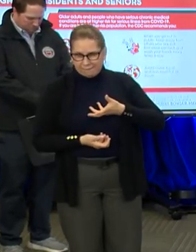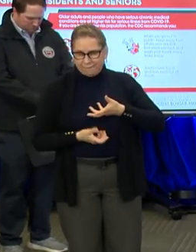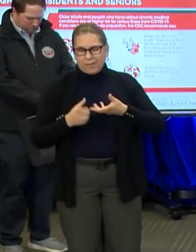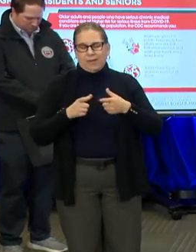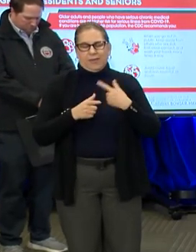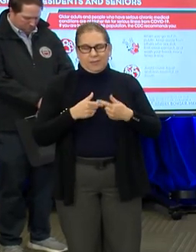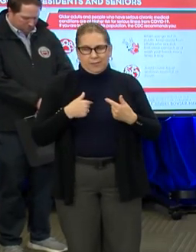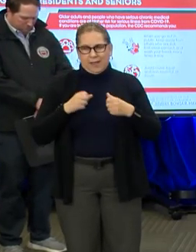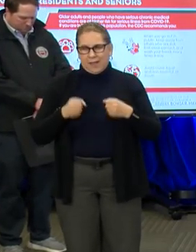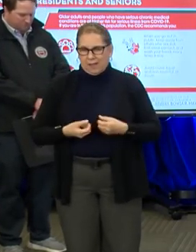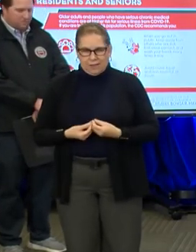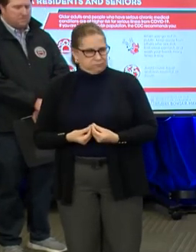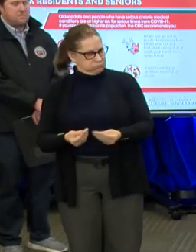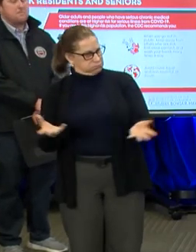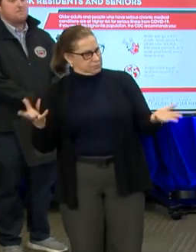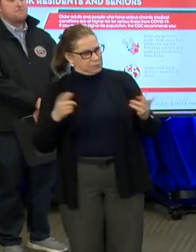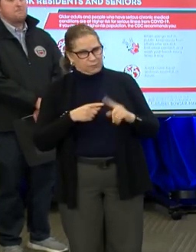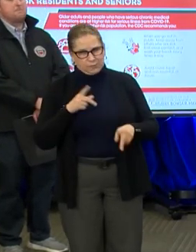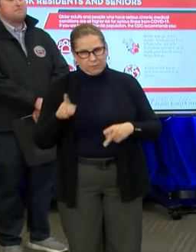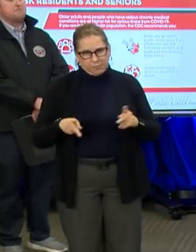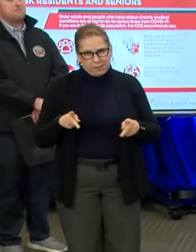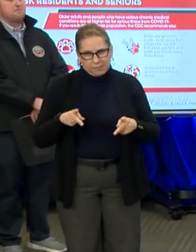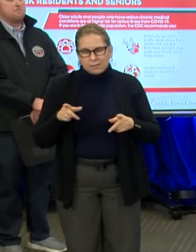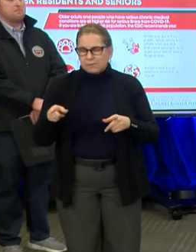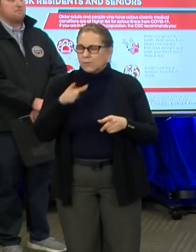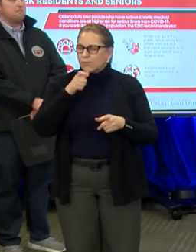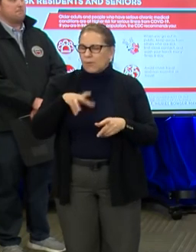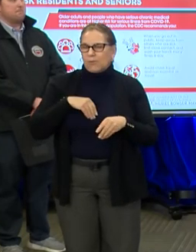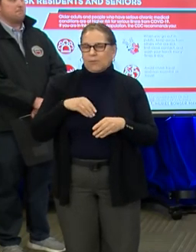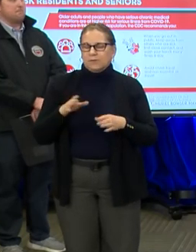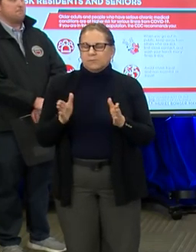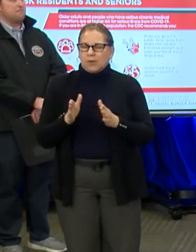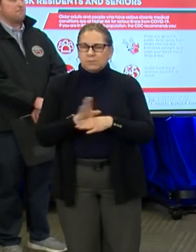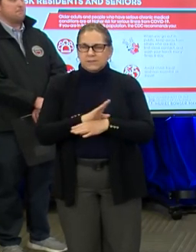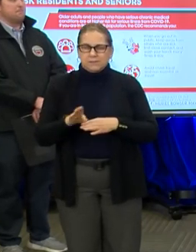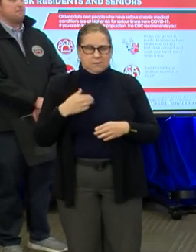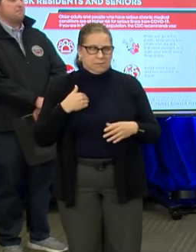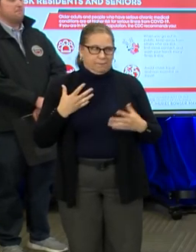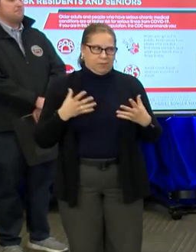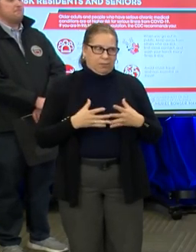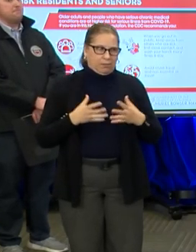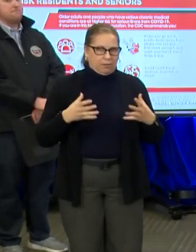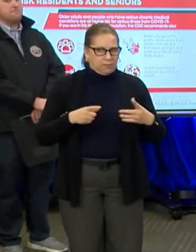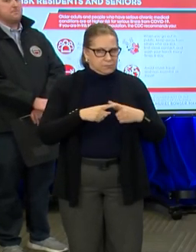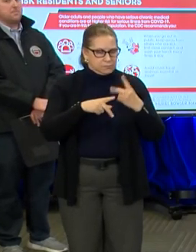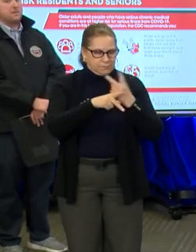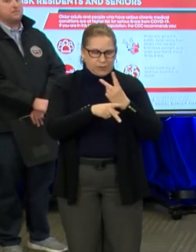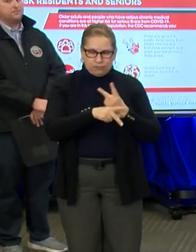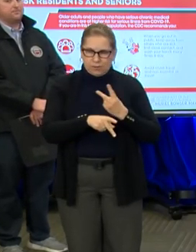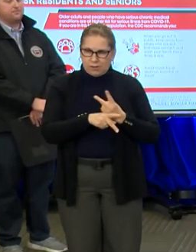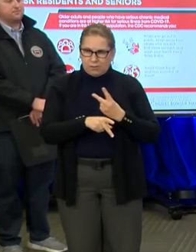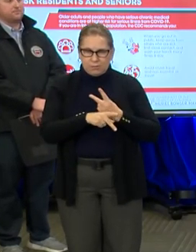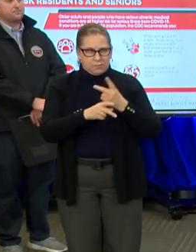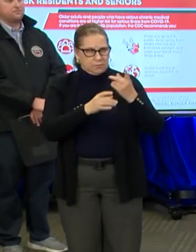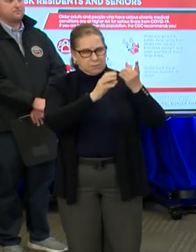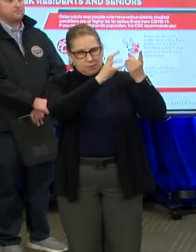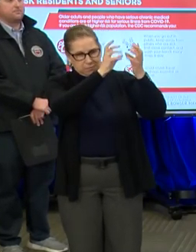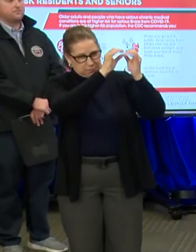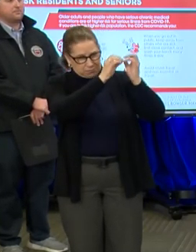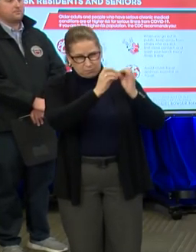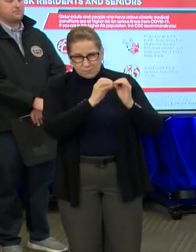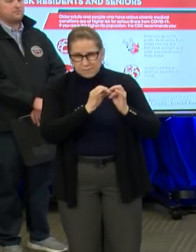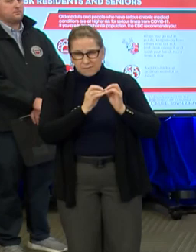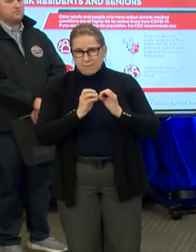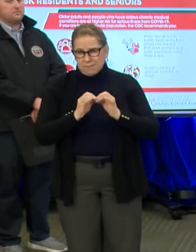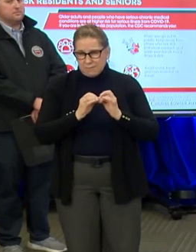businesses. So I think there's a lot to be unpacked there that will help individuals and businesses, but we're going to need some time